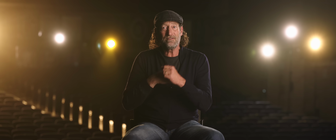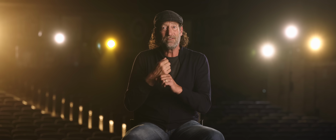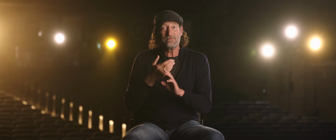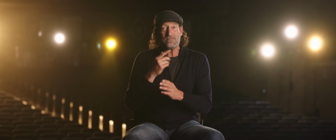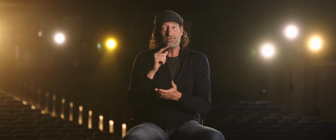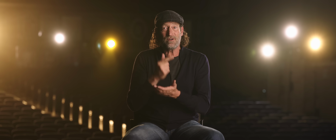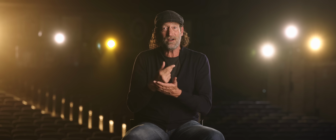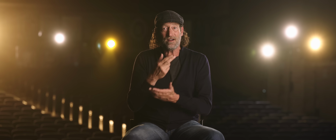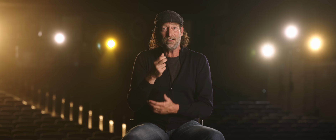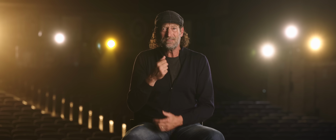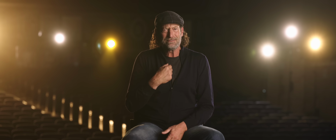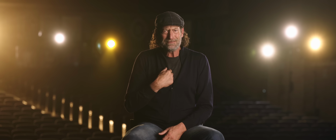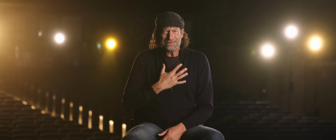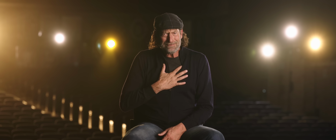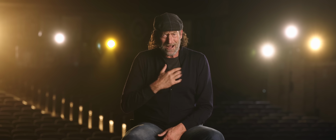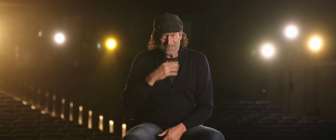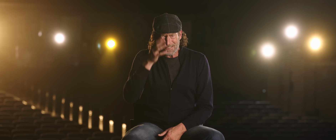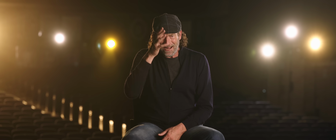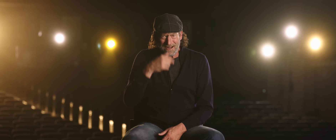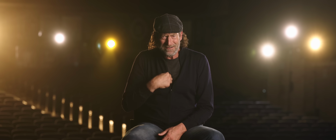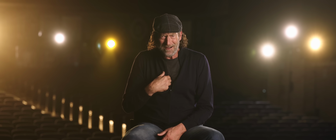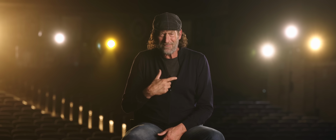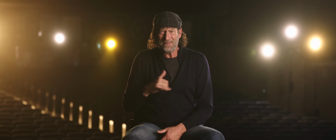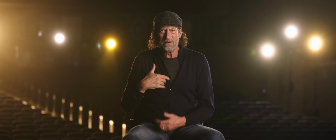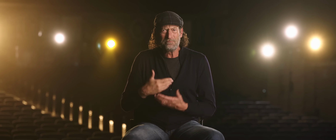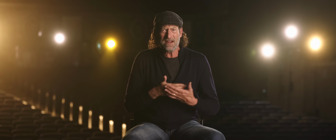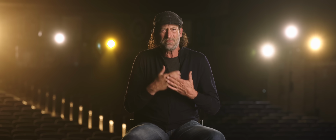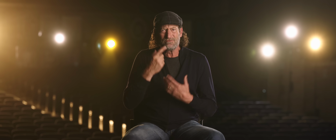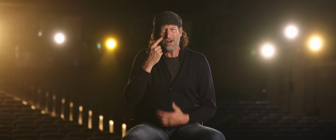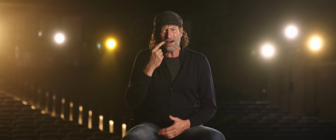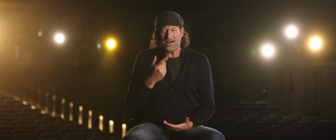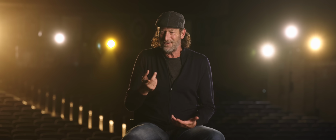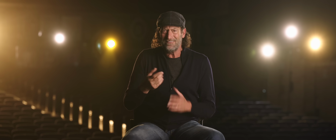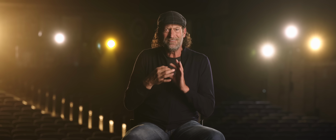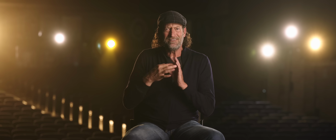graduates high school. And I'm the dad, and I feel like crying like a baby letting her go.